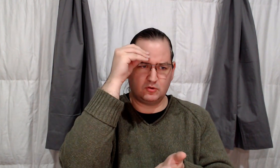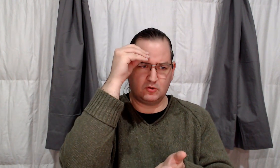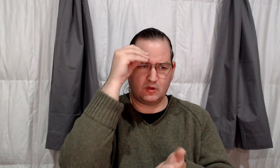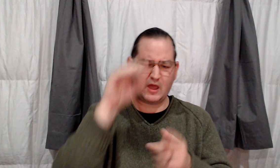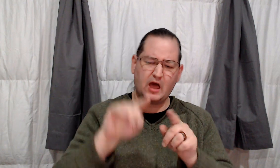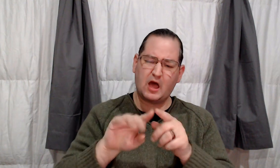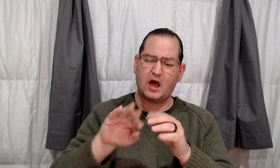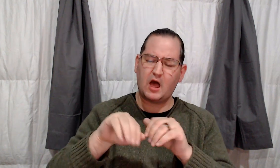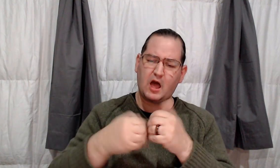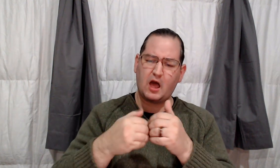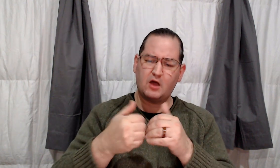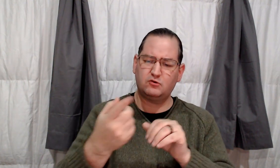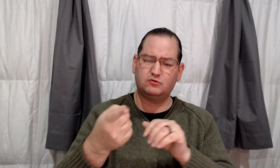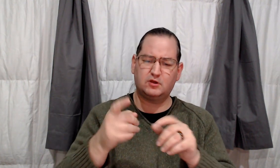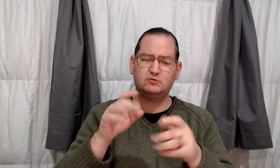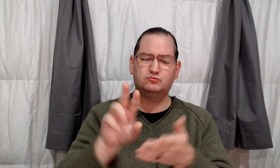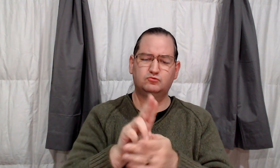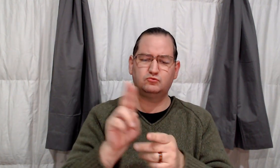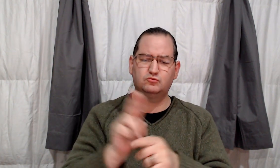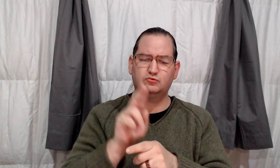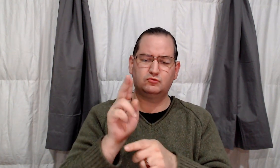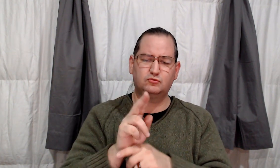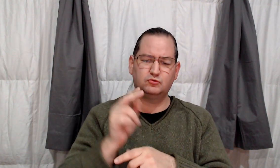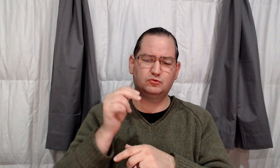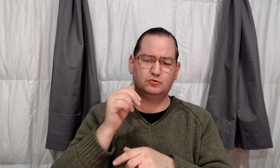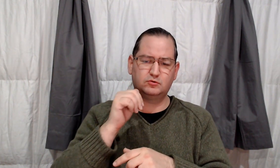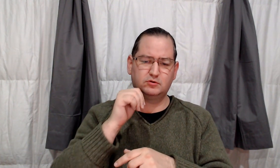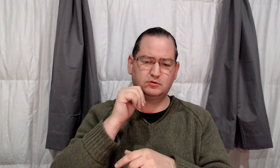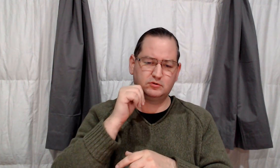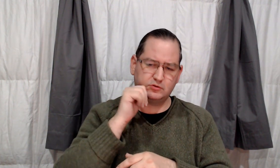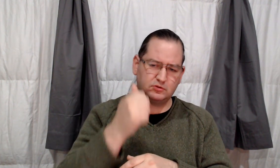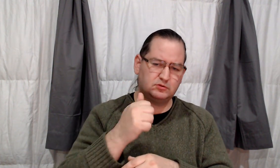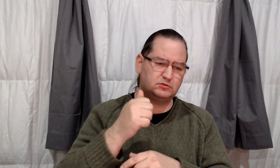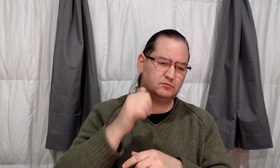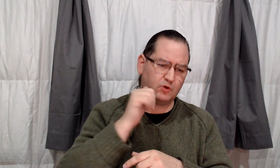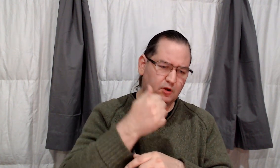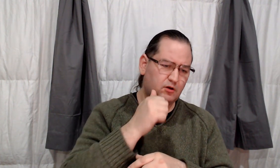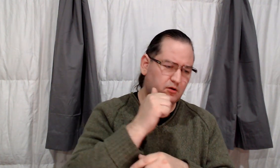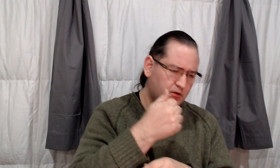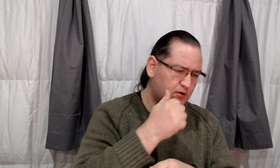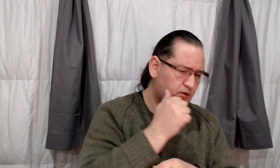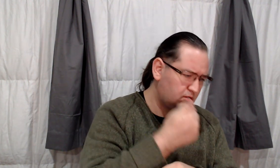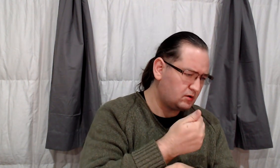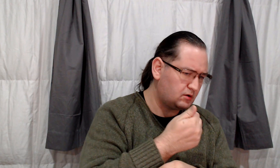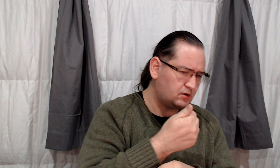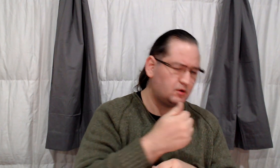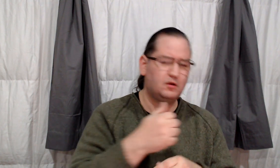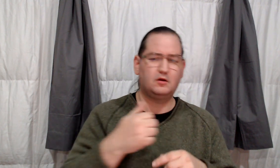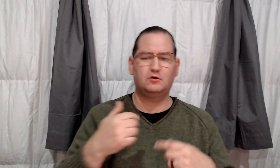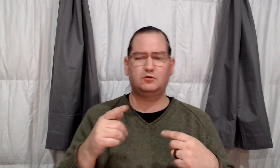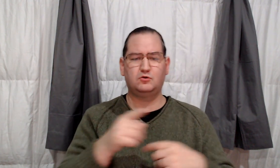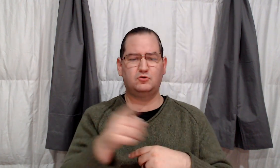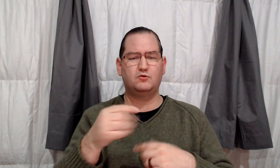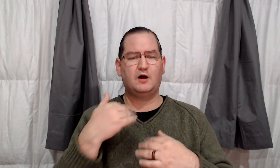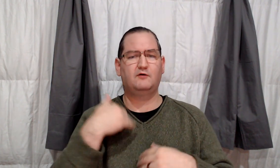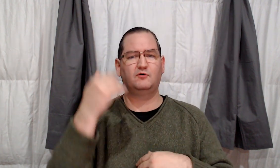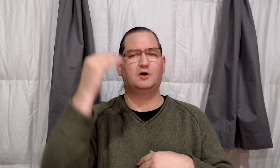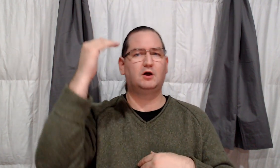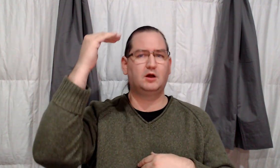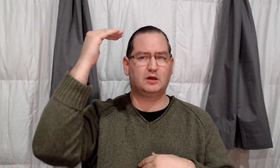next. Because you have a conscious mind and an unconscious mind. And that unconscious mind, the back